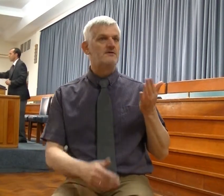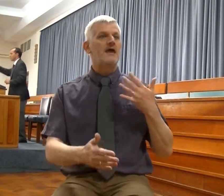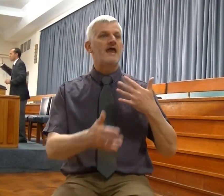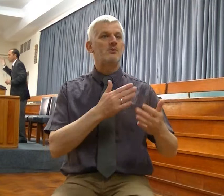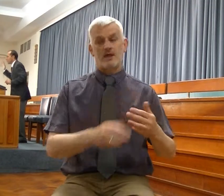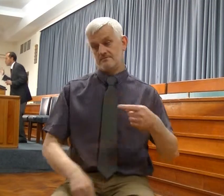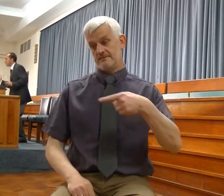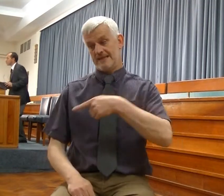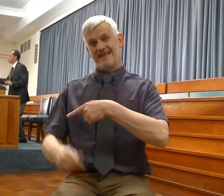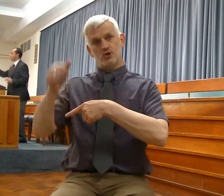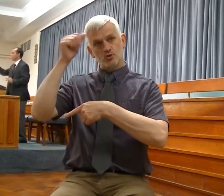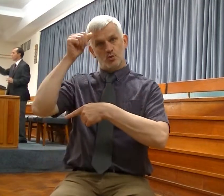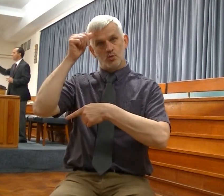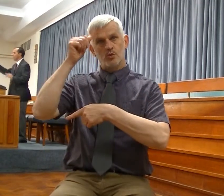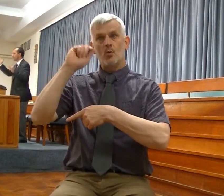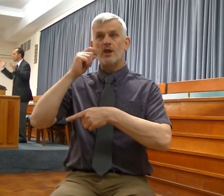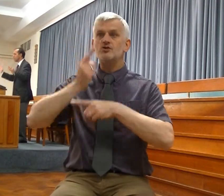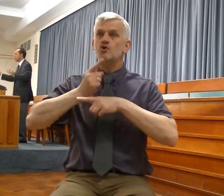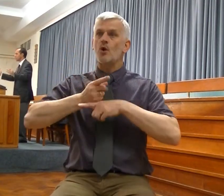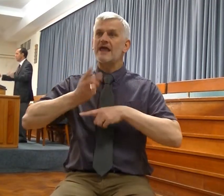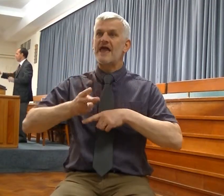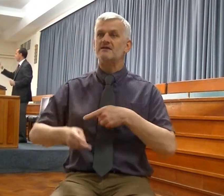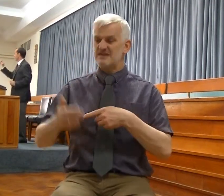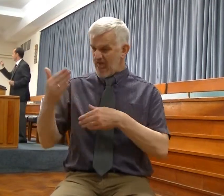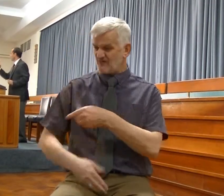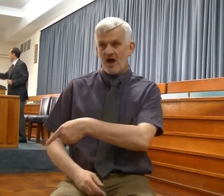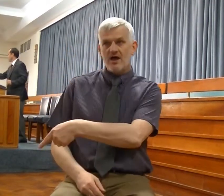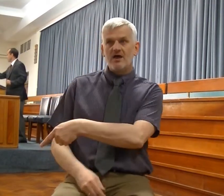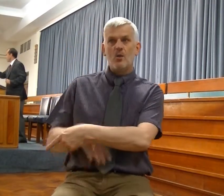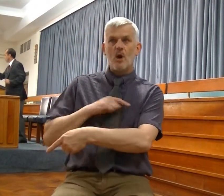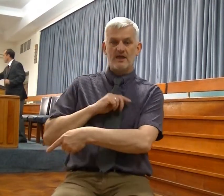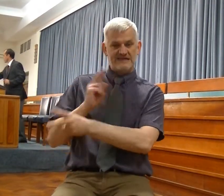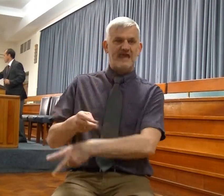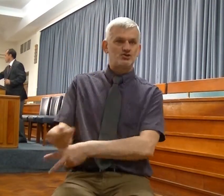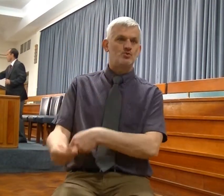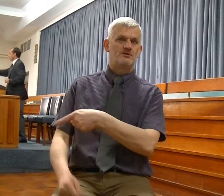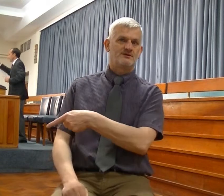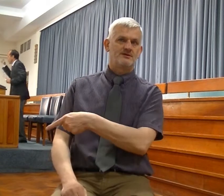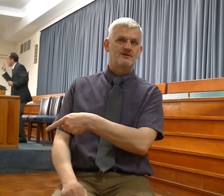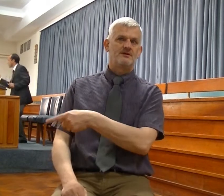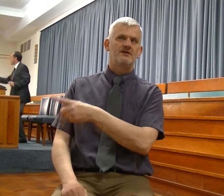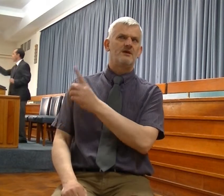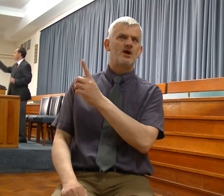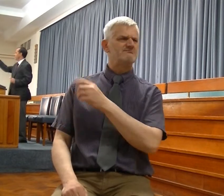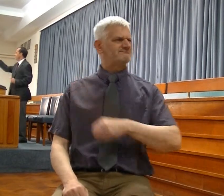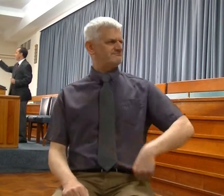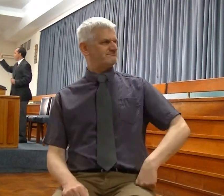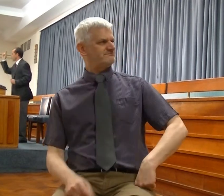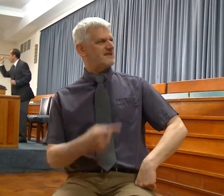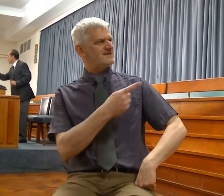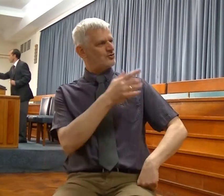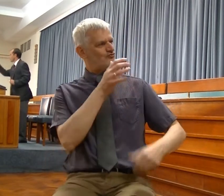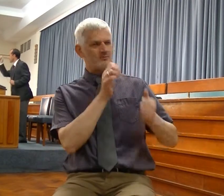that he will never be able to speak again on this earth, but he realized that Jesus Christ will